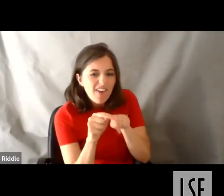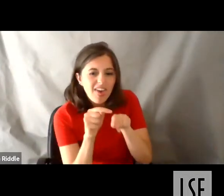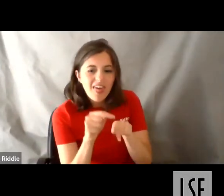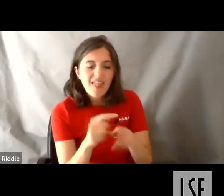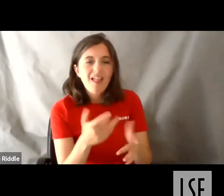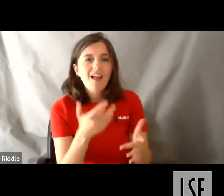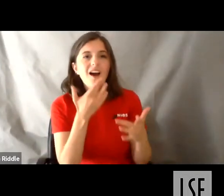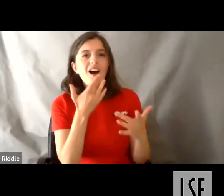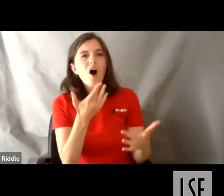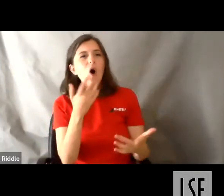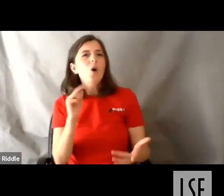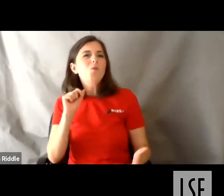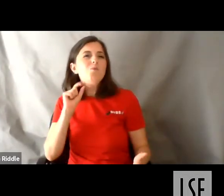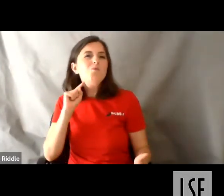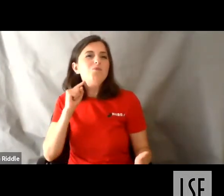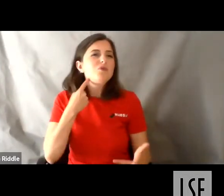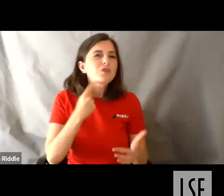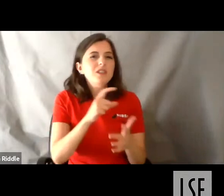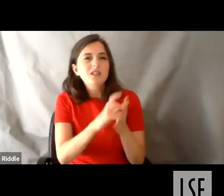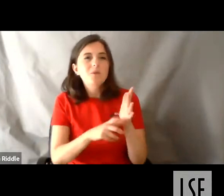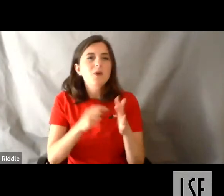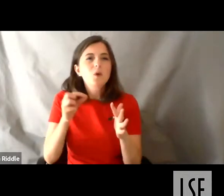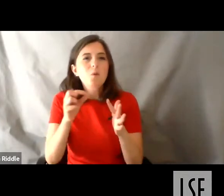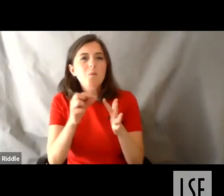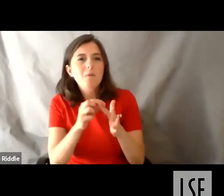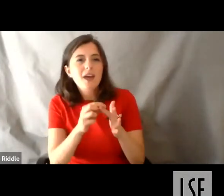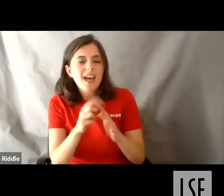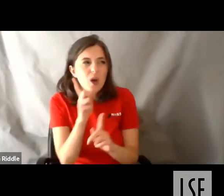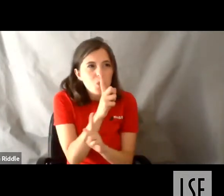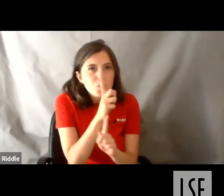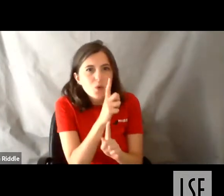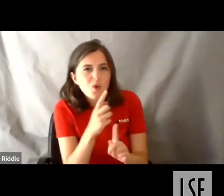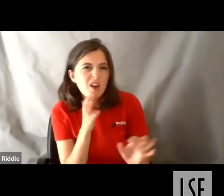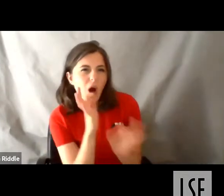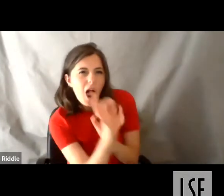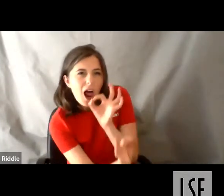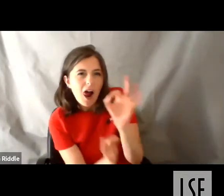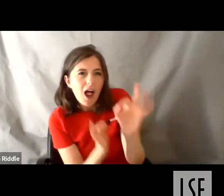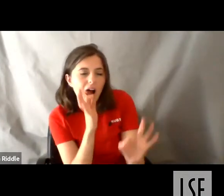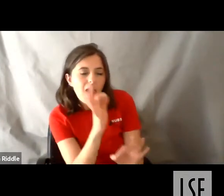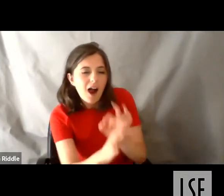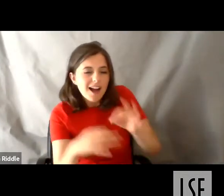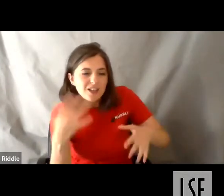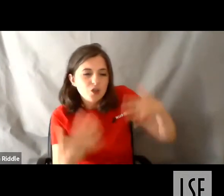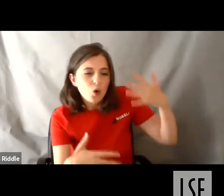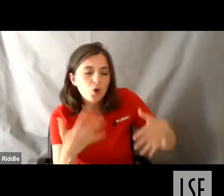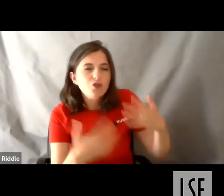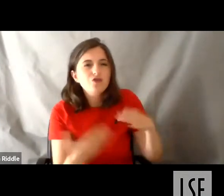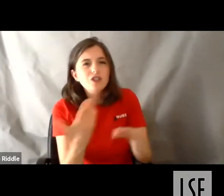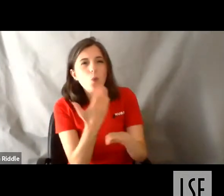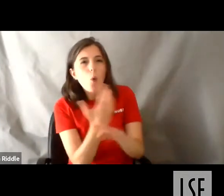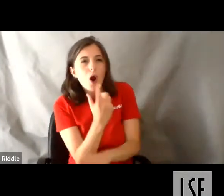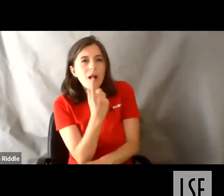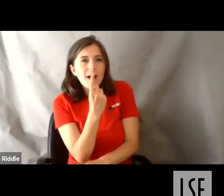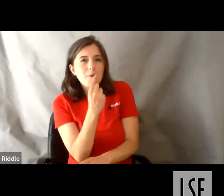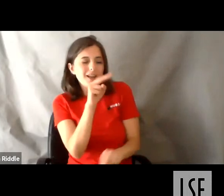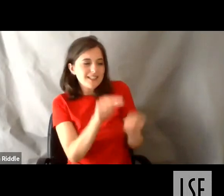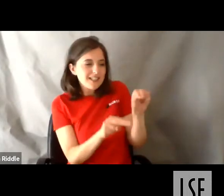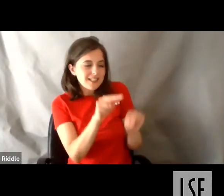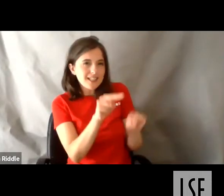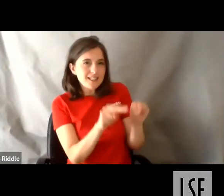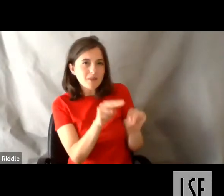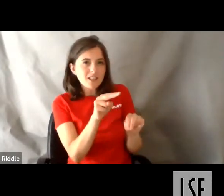brutal WP assassins running a lurid inquisition at torturous work capability assessments,